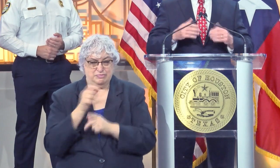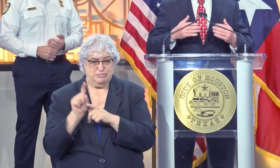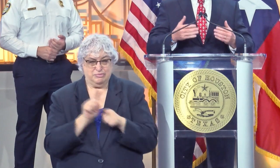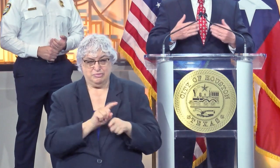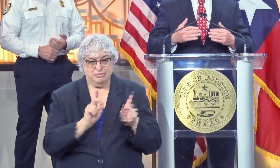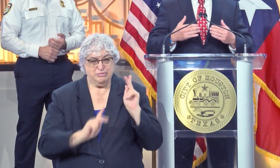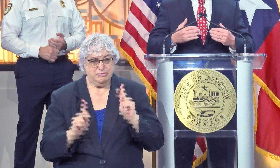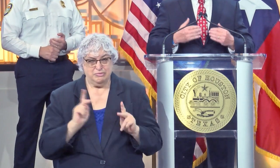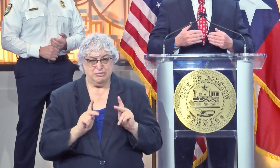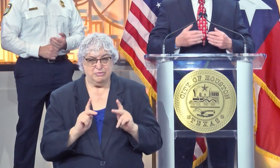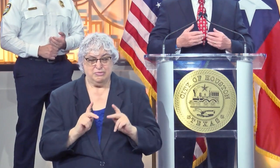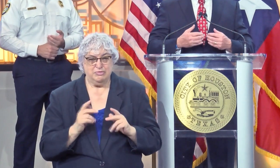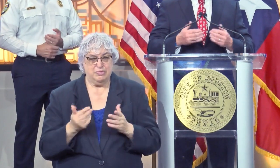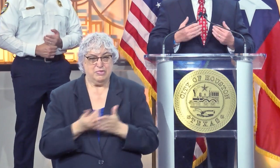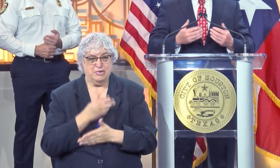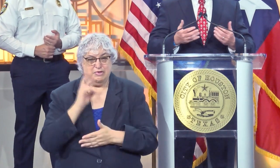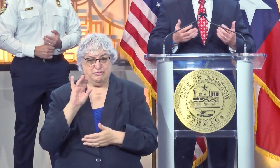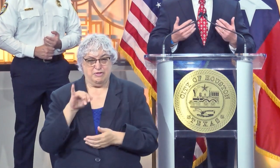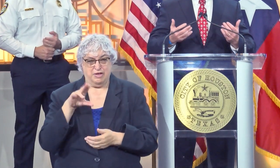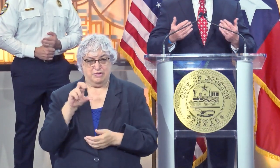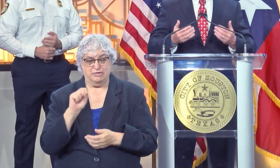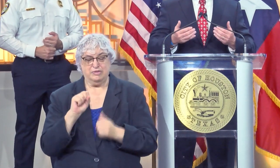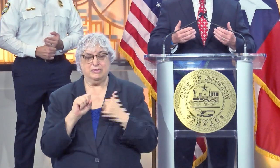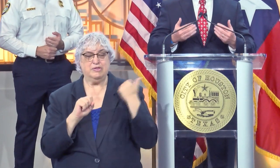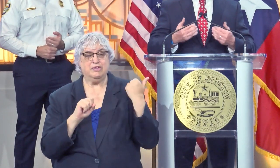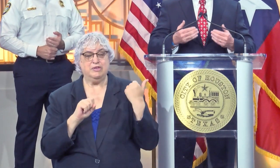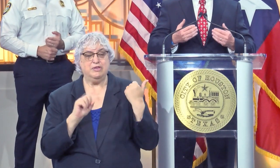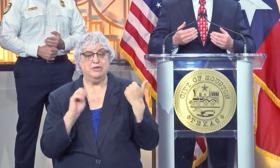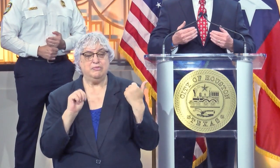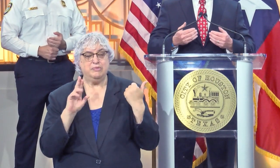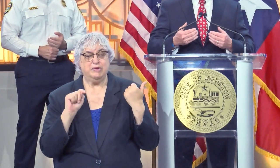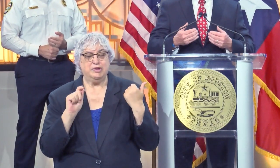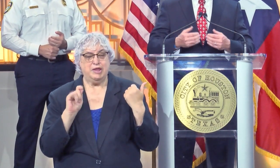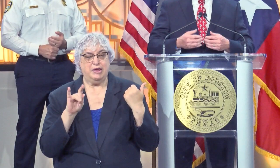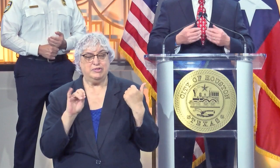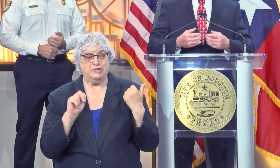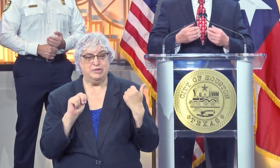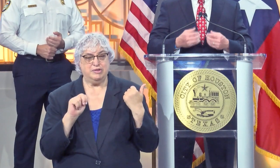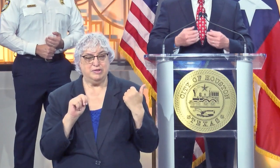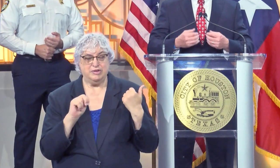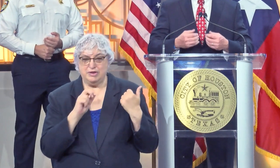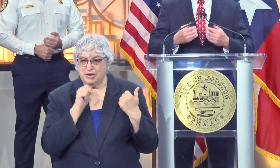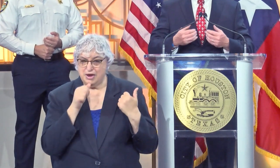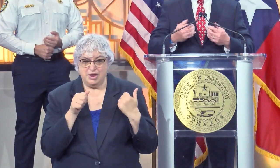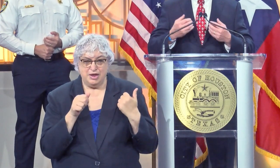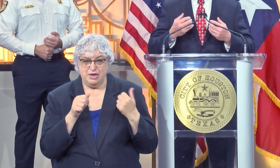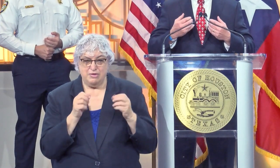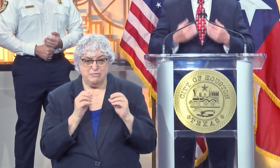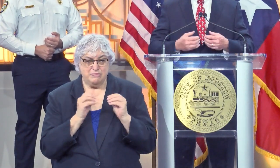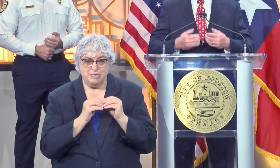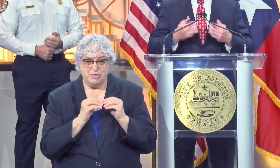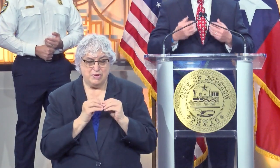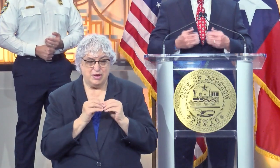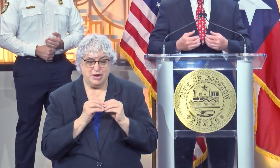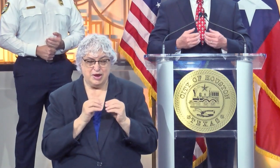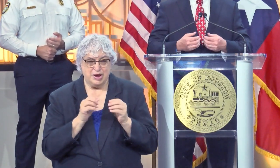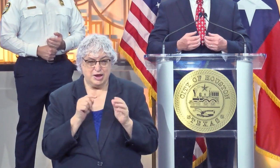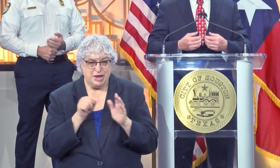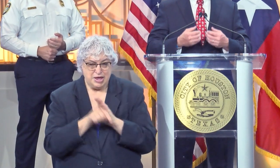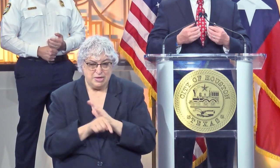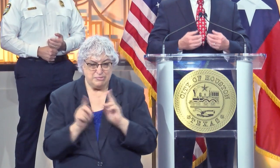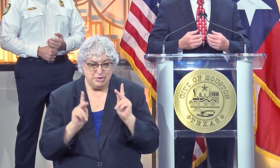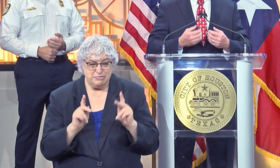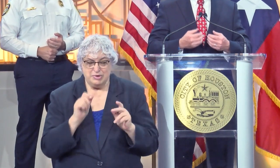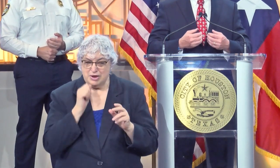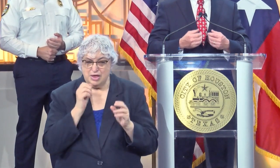people to understand, this new virus, the new version of it is not more lethal. It does not make